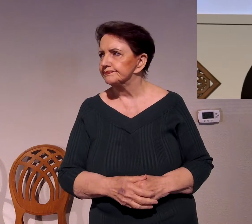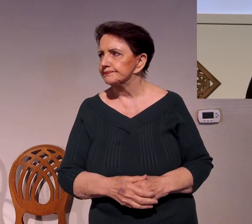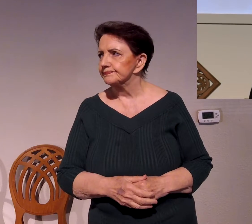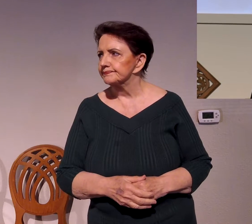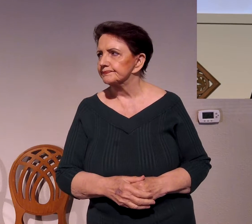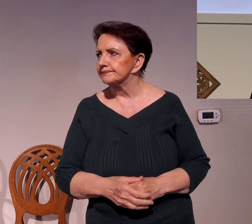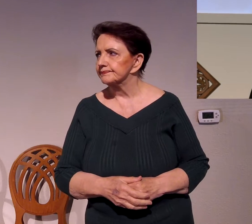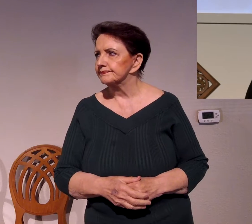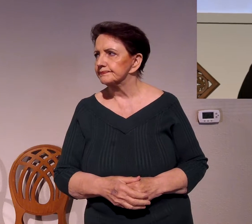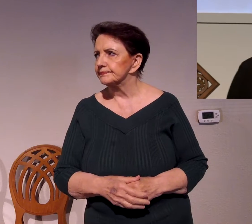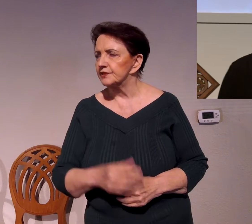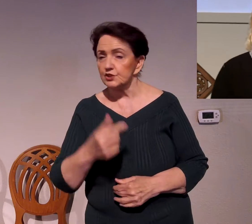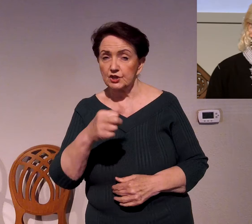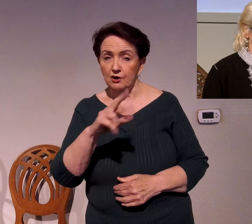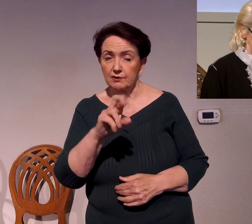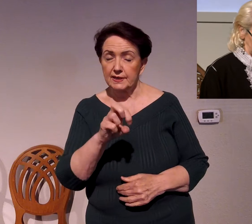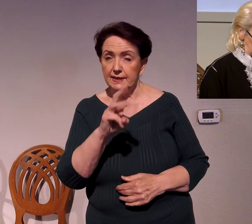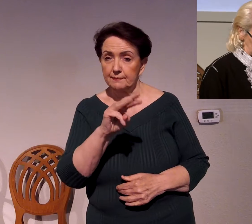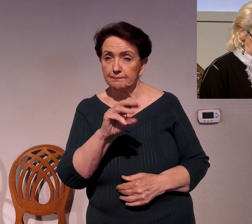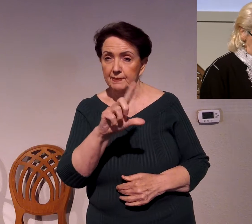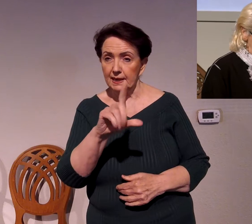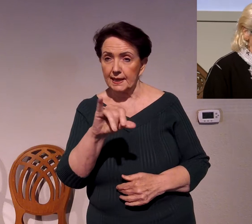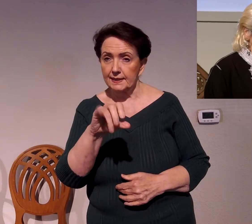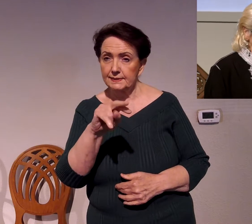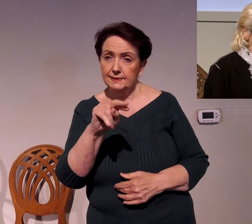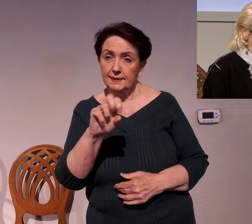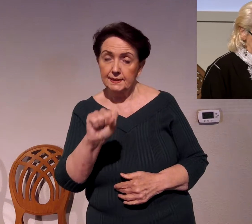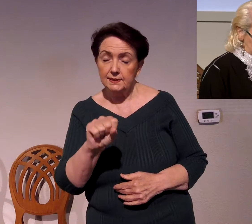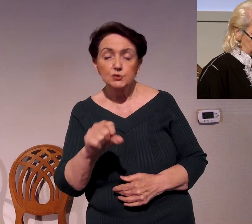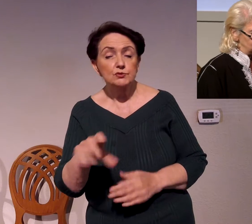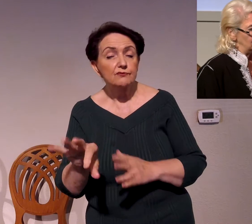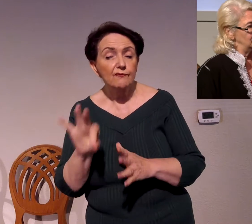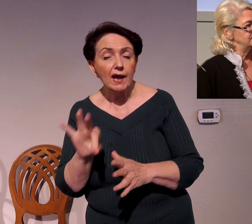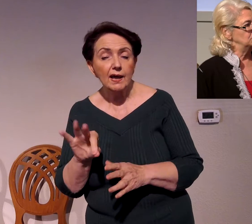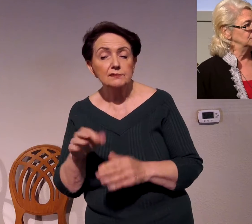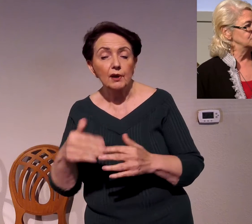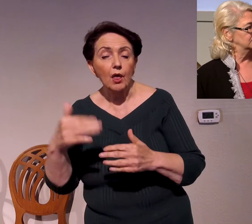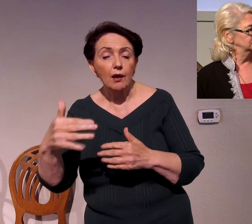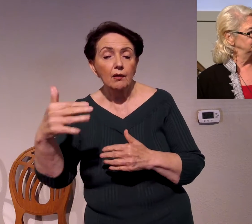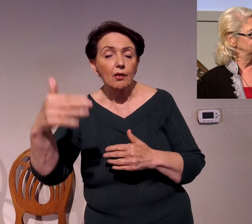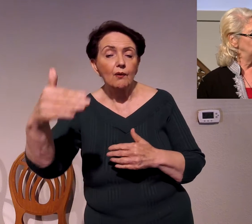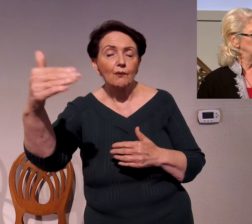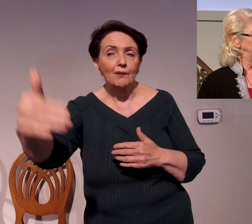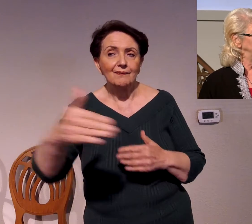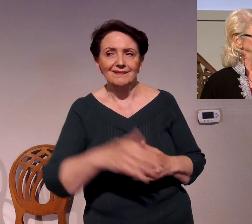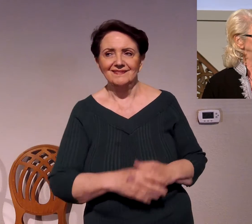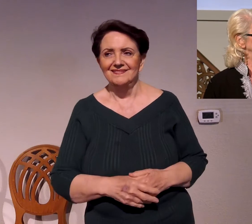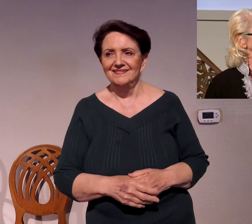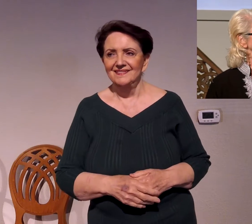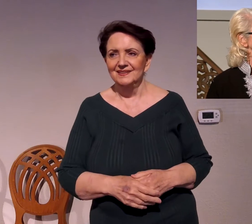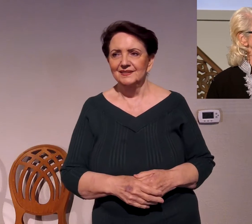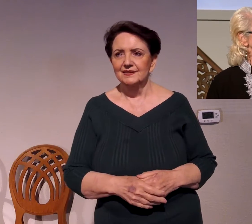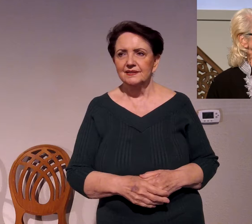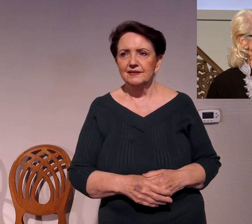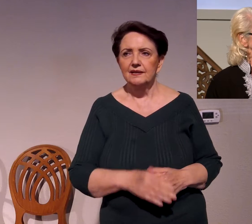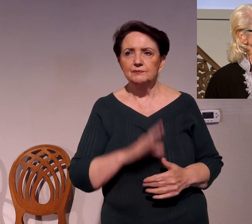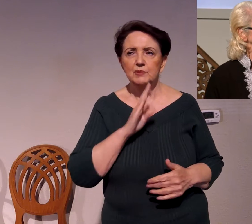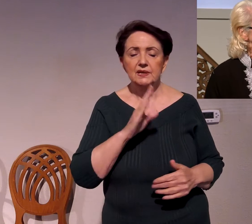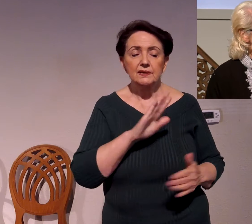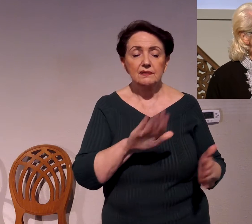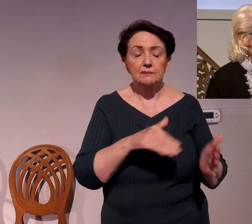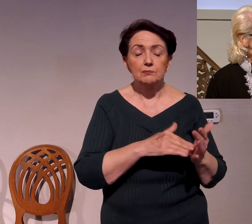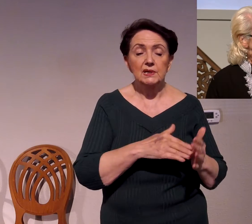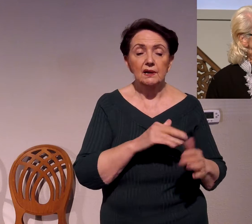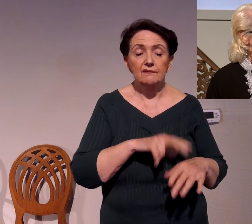bit about the gremlins that we discover along the way. And then we're going to talk a little bit about what being in the middle of